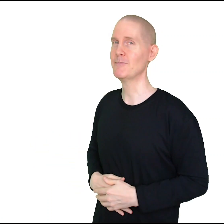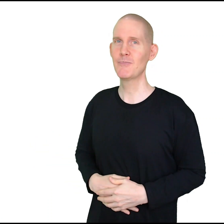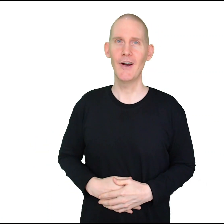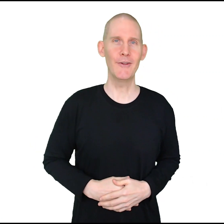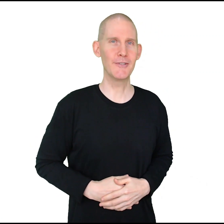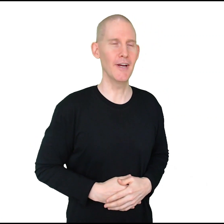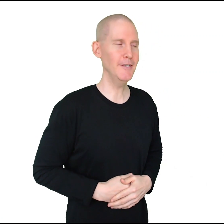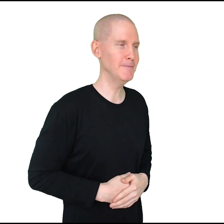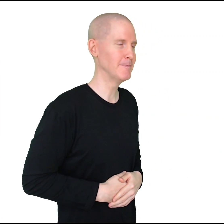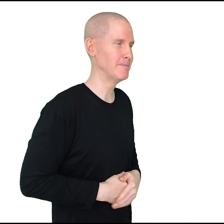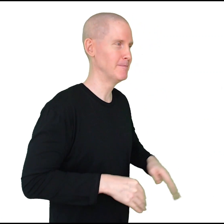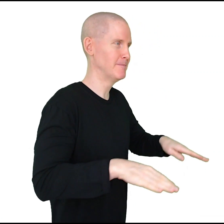Other side,